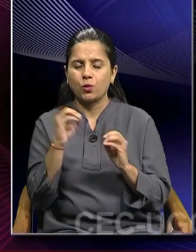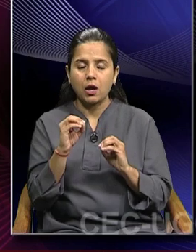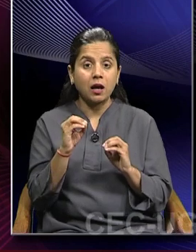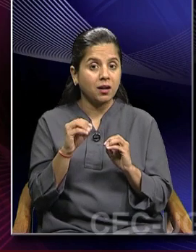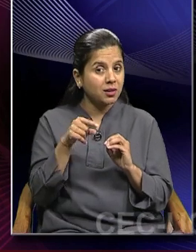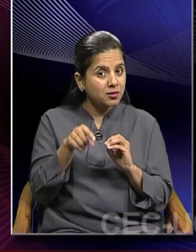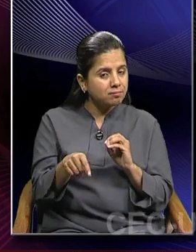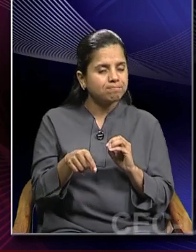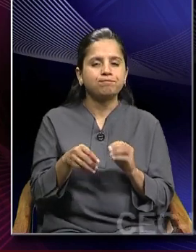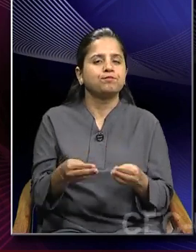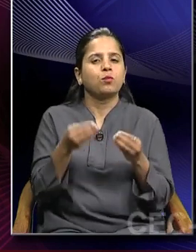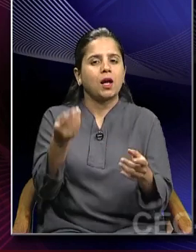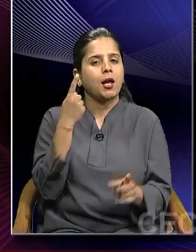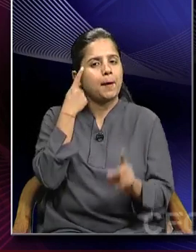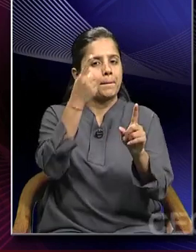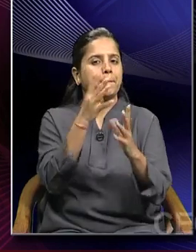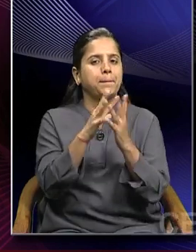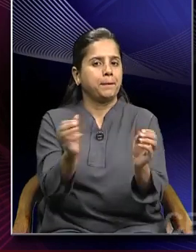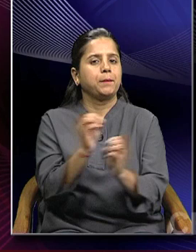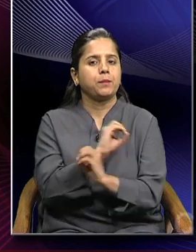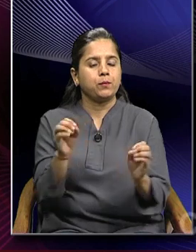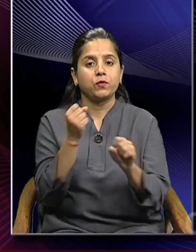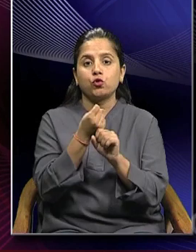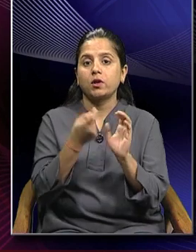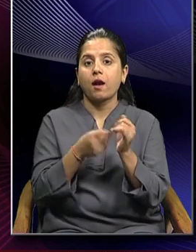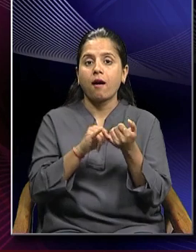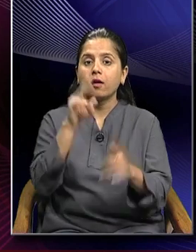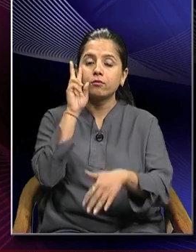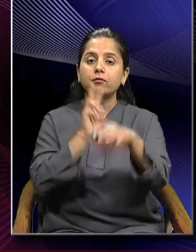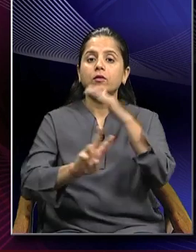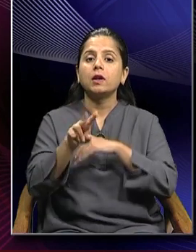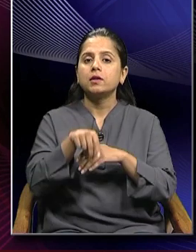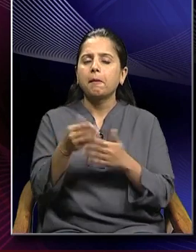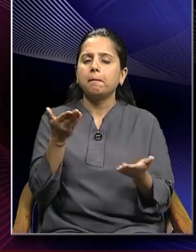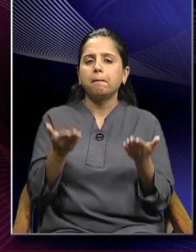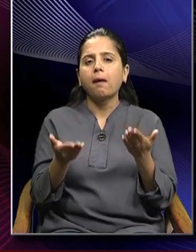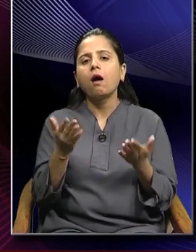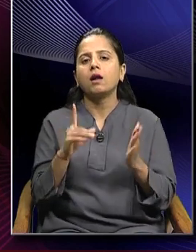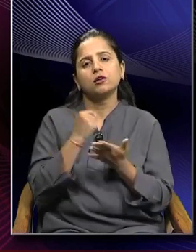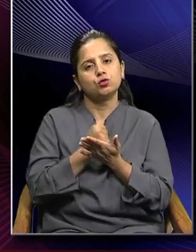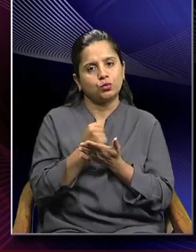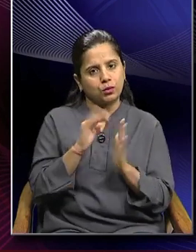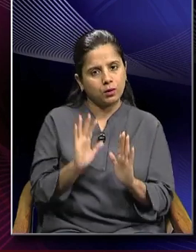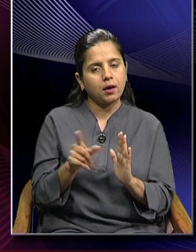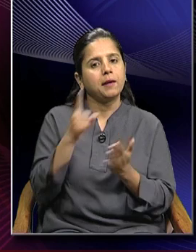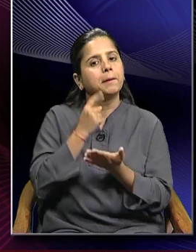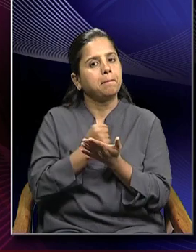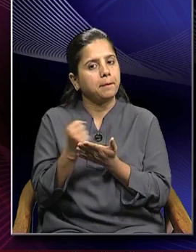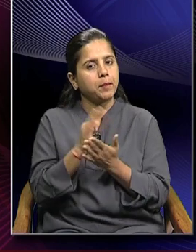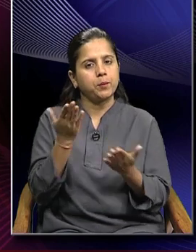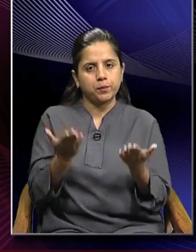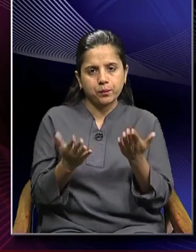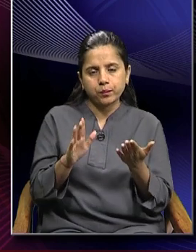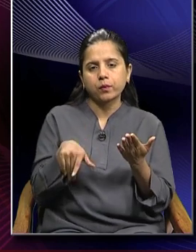to serve our purpose. So, GRS vision is actually trying to maintain a balance. It is an attempt to maintain a balance